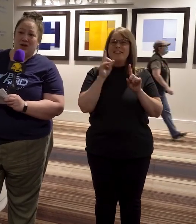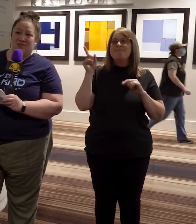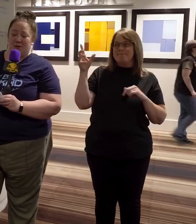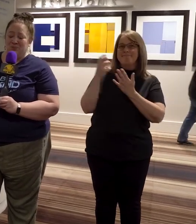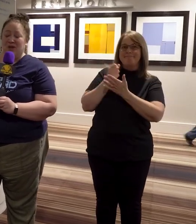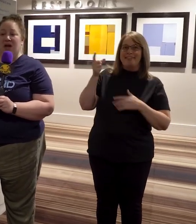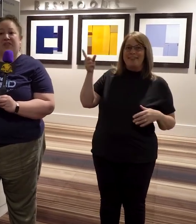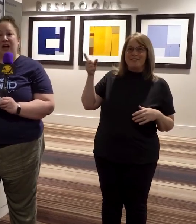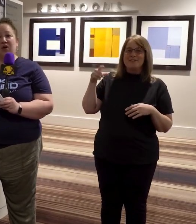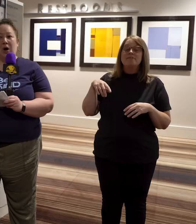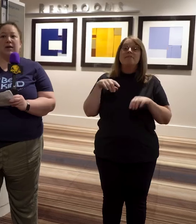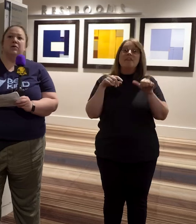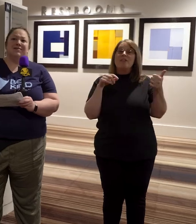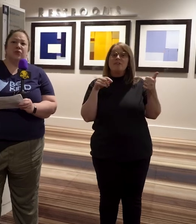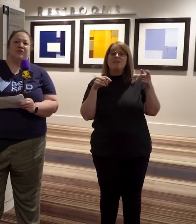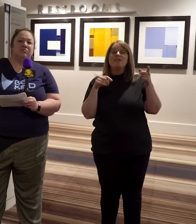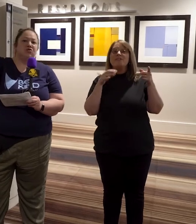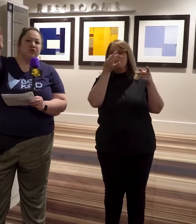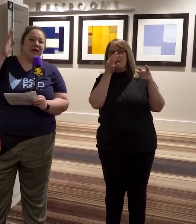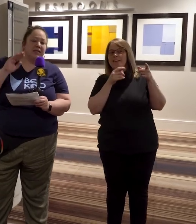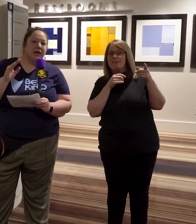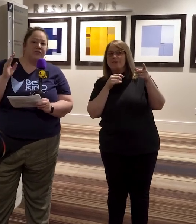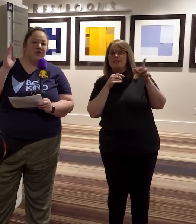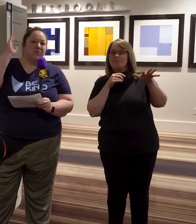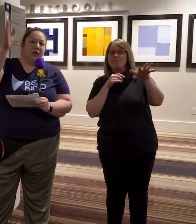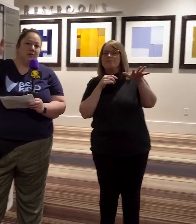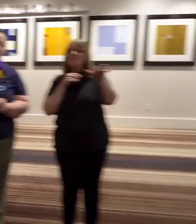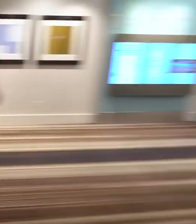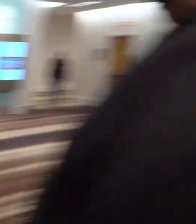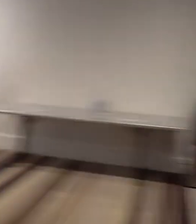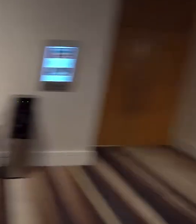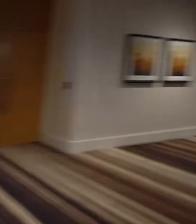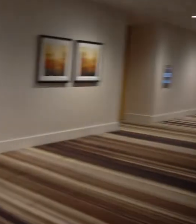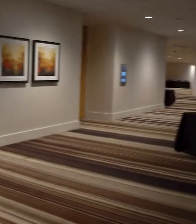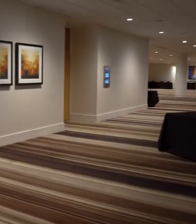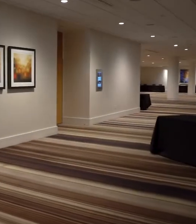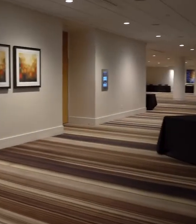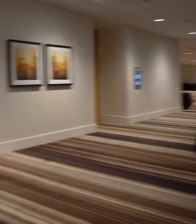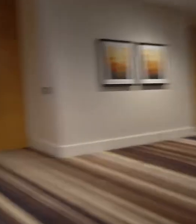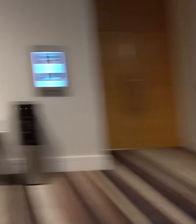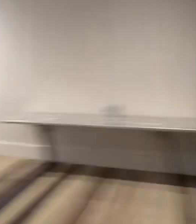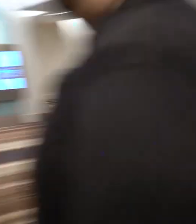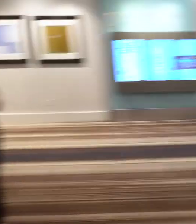them, the Walk of Fame. The other one, sort of directly in front of me at this moment,